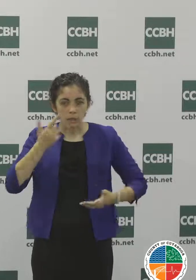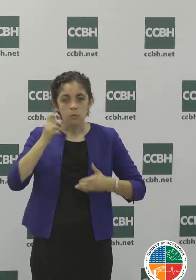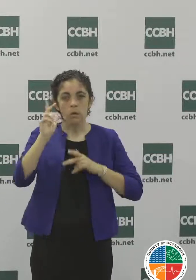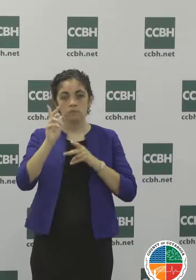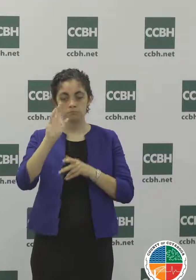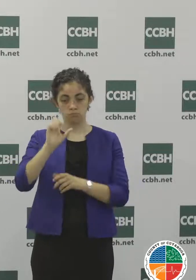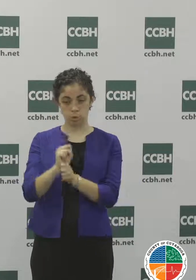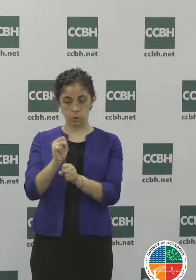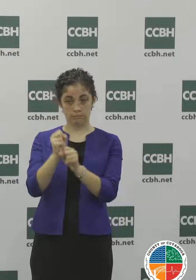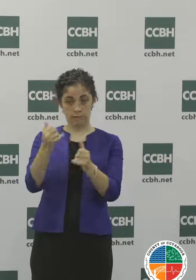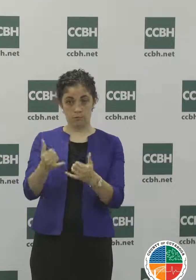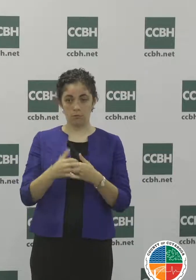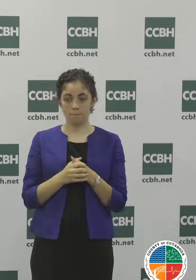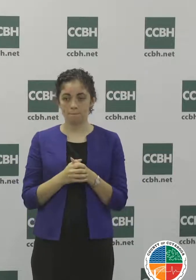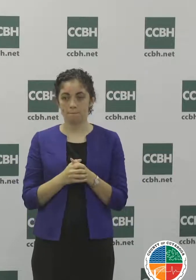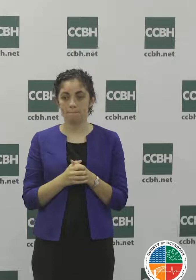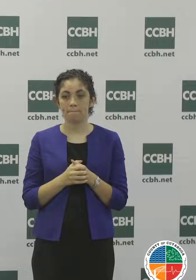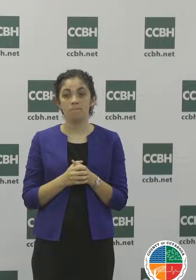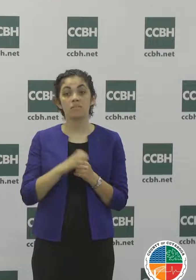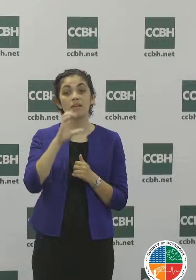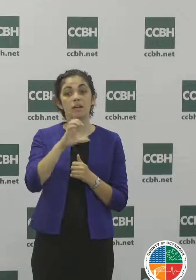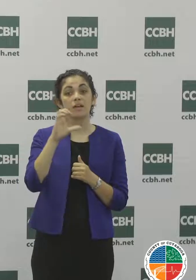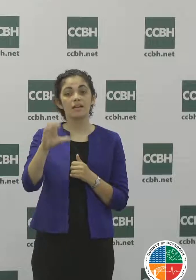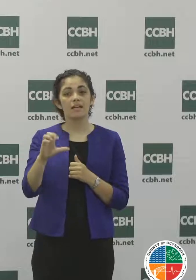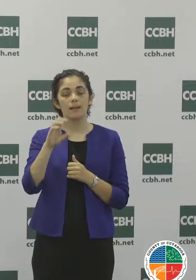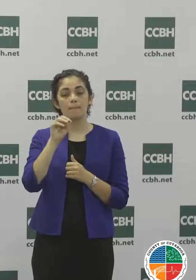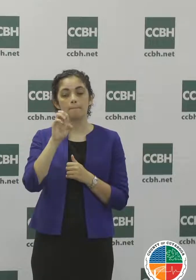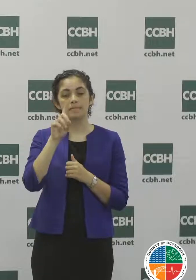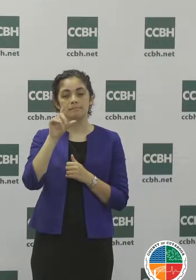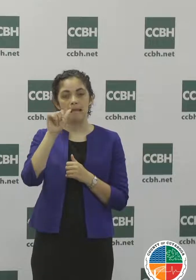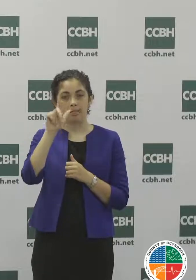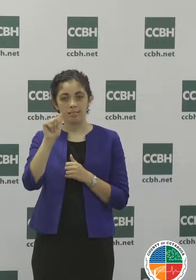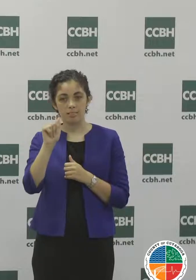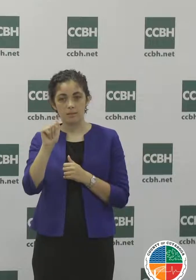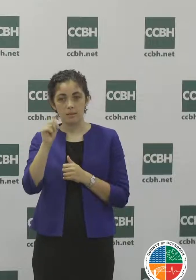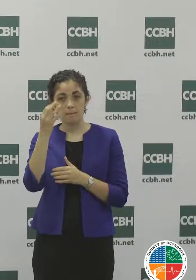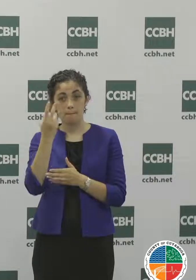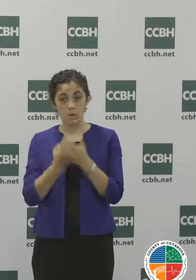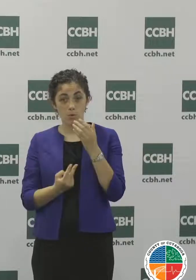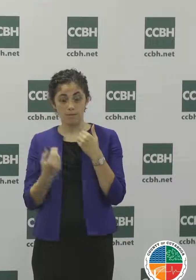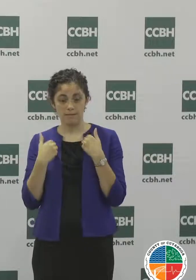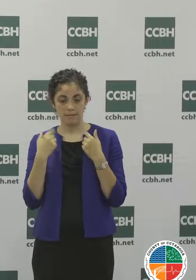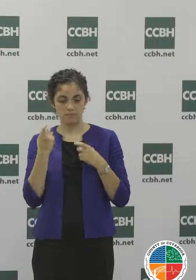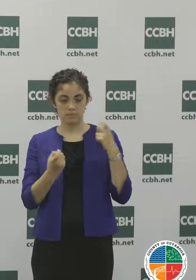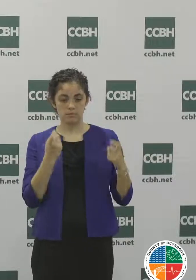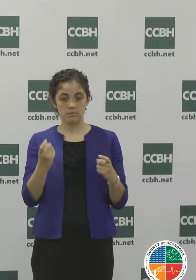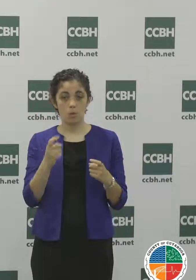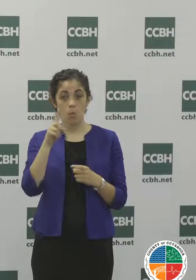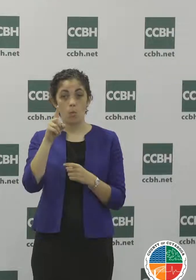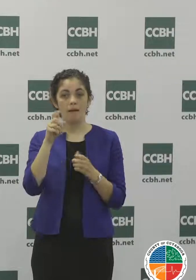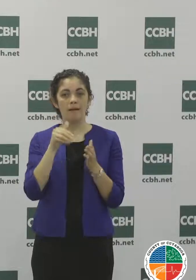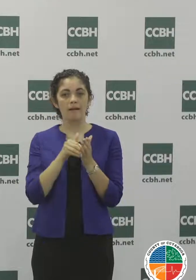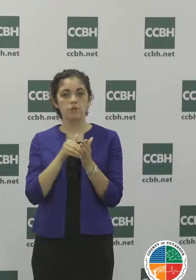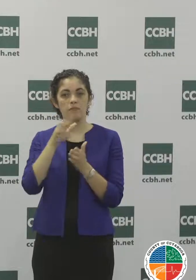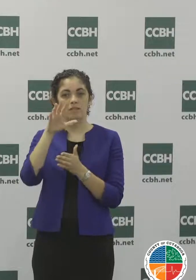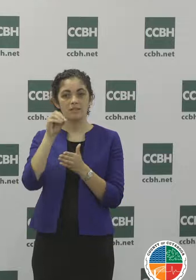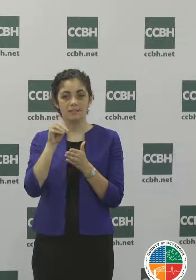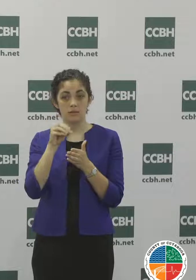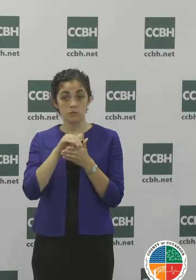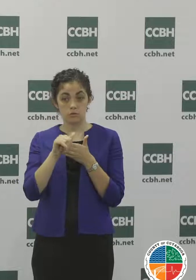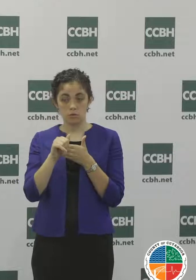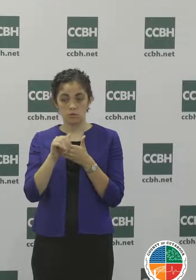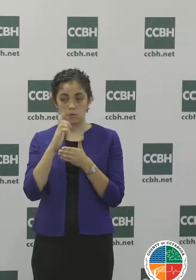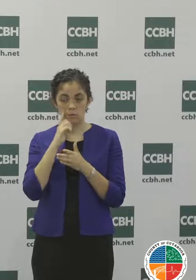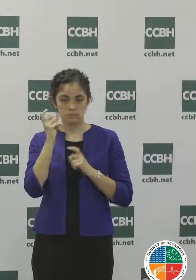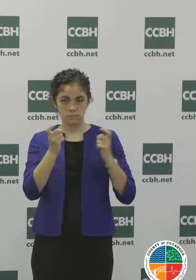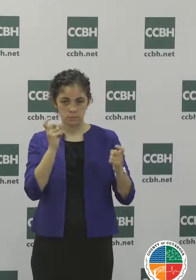now. Cuyahoga County and the Mandel Supporting Foundation both contributed $150,000 to this initiative.